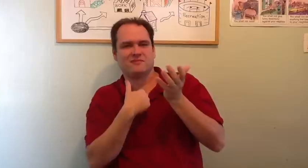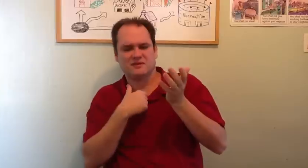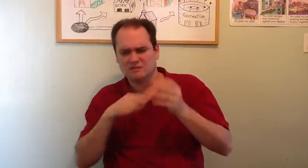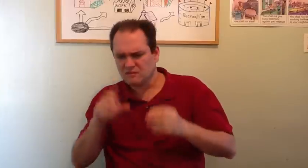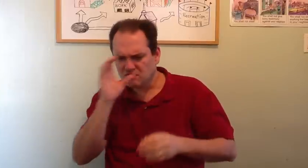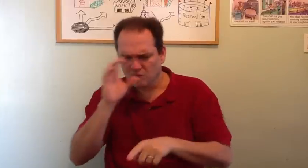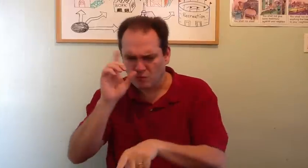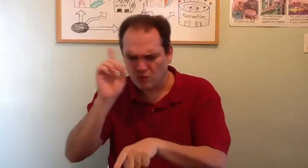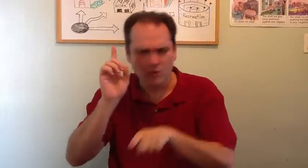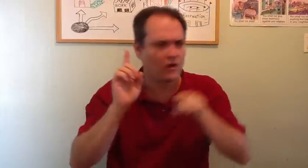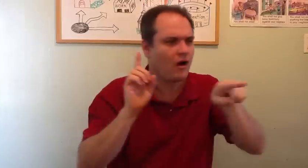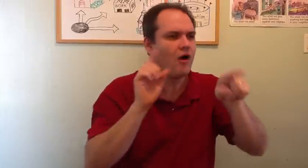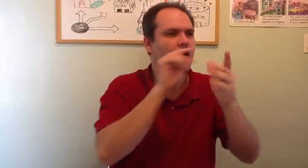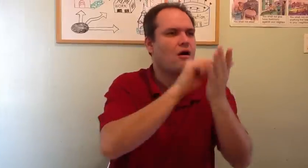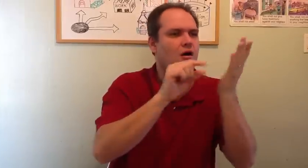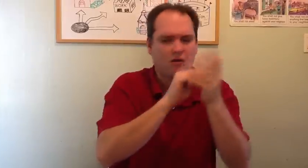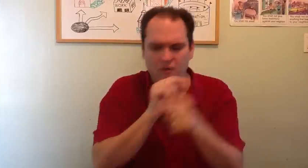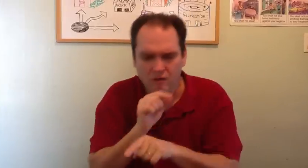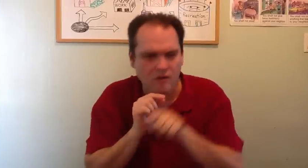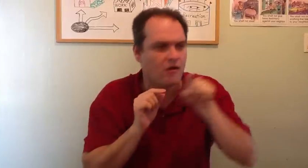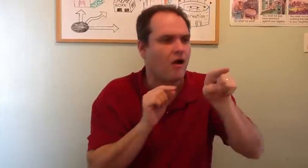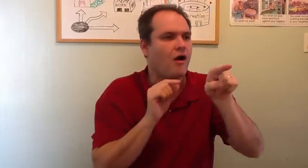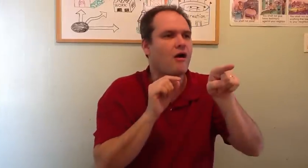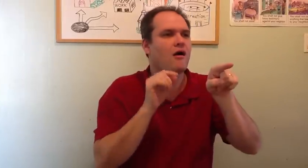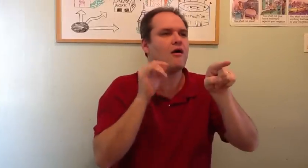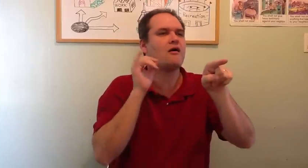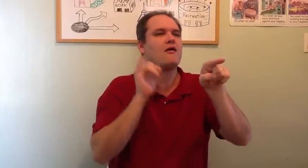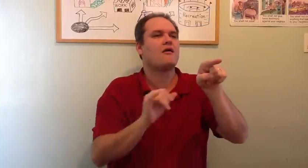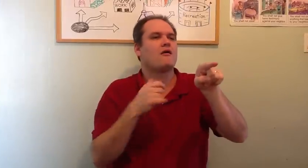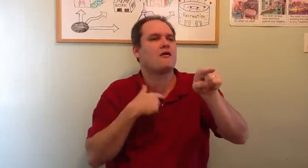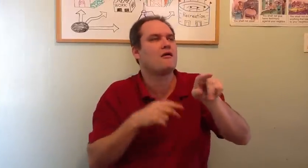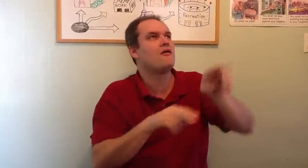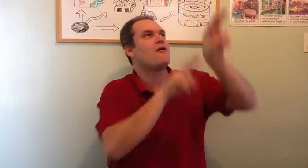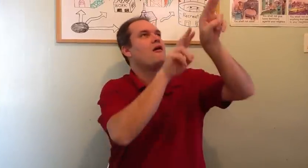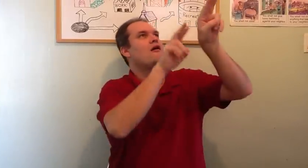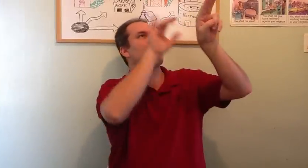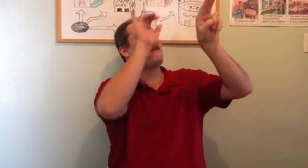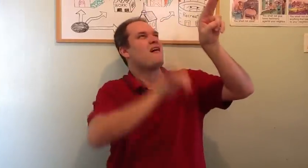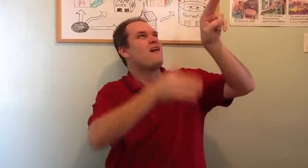isn't the top authority, but God's word is.